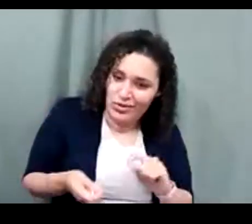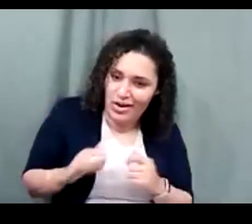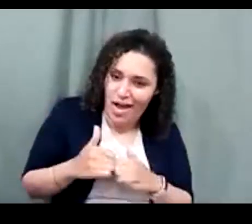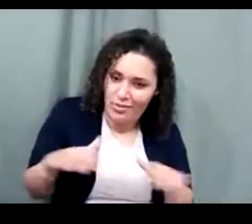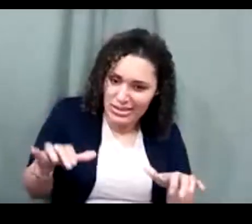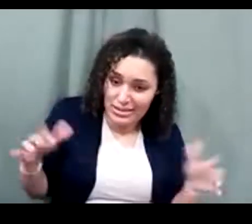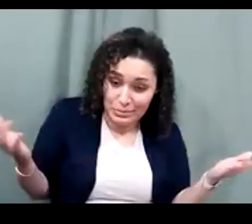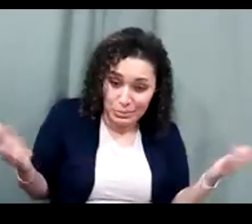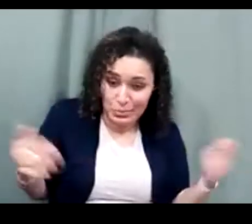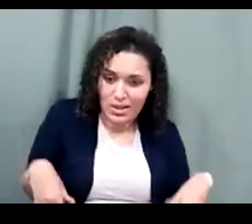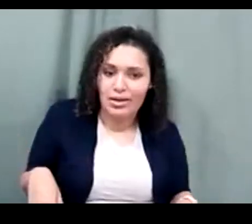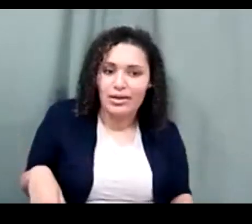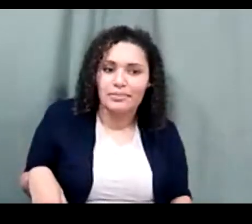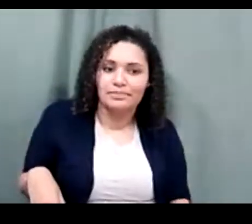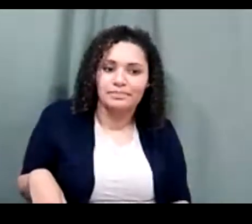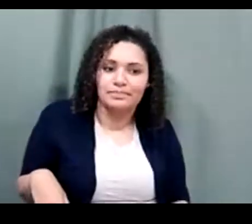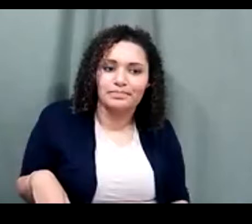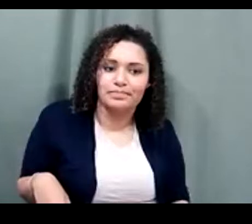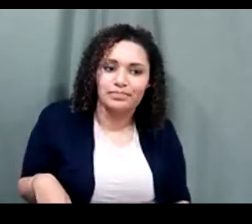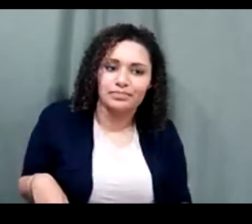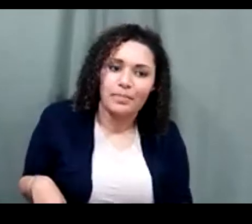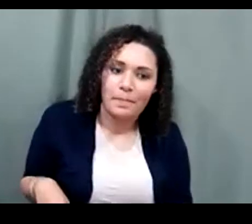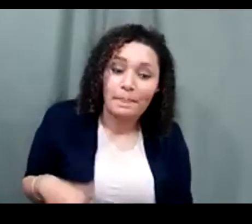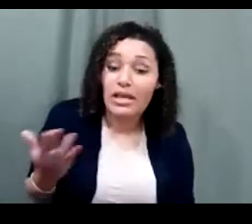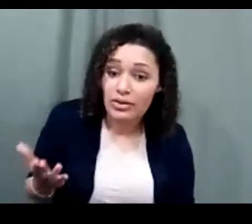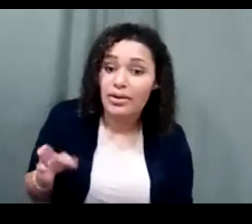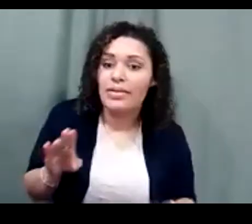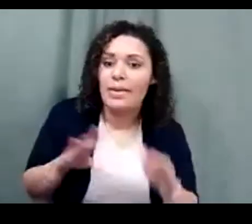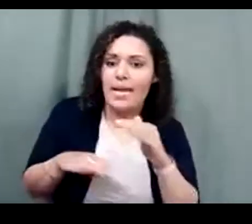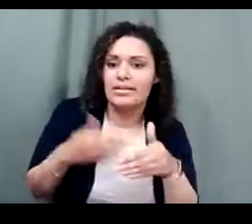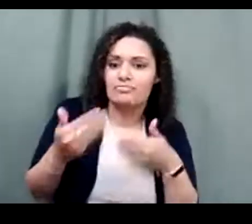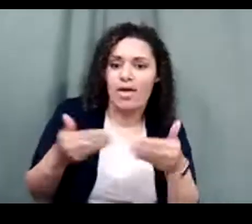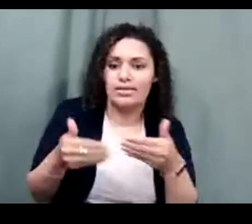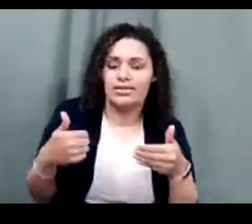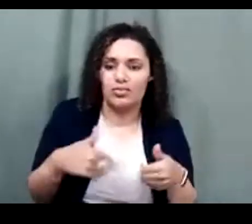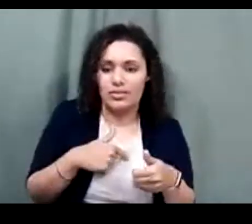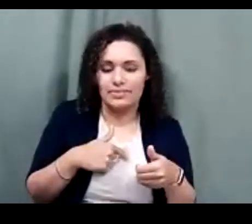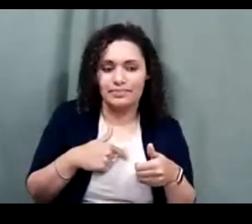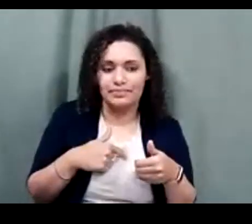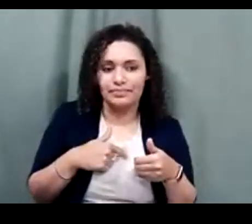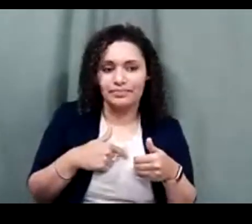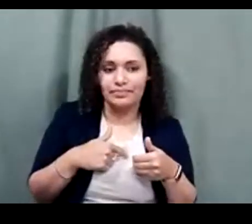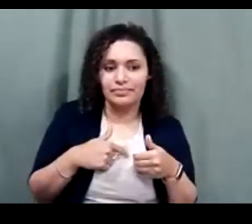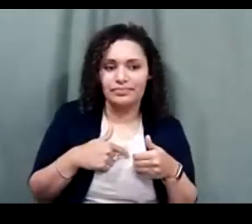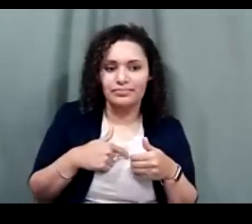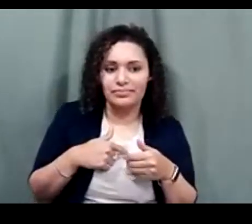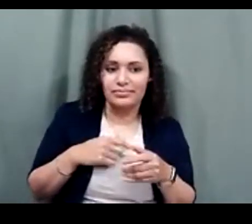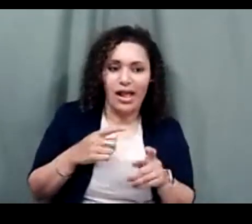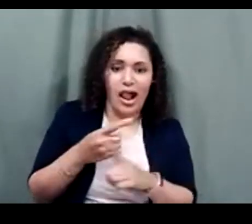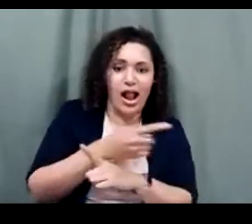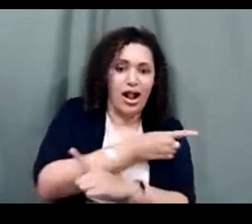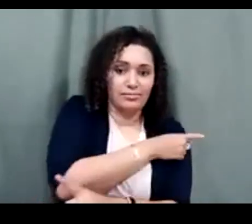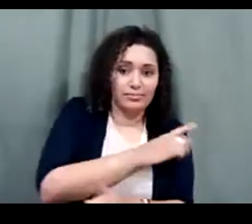it. No. So the basic process. So I think we've gotten, we keep getting on the tangents, but